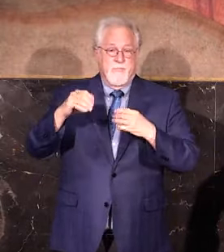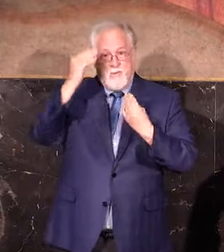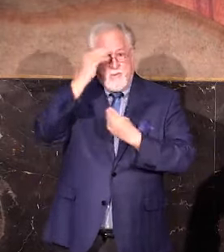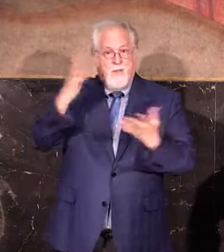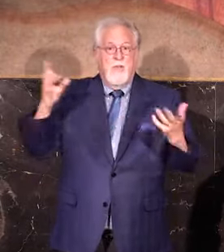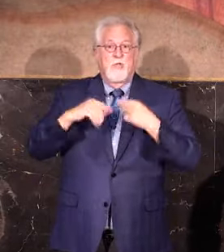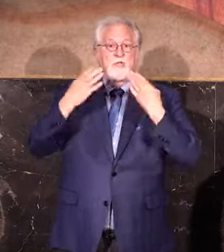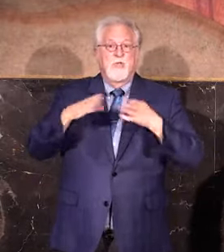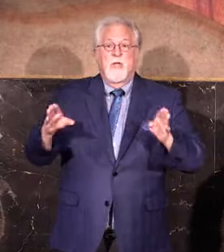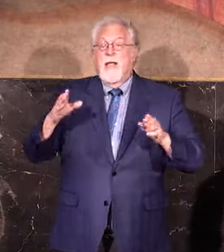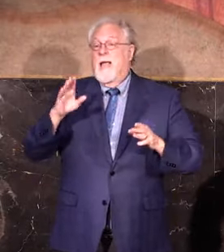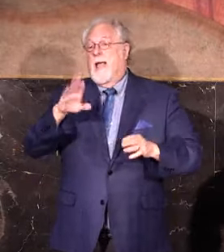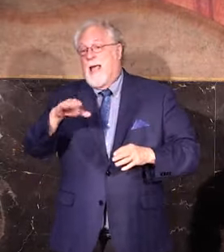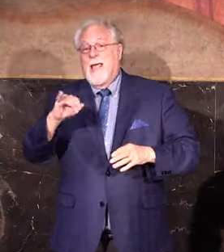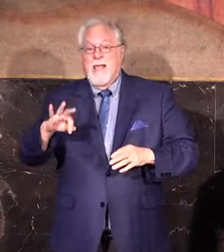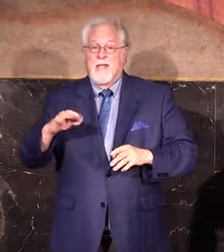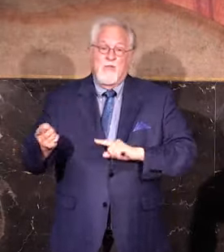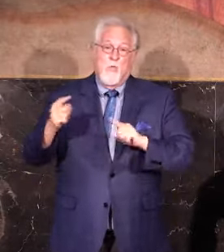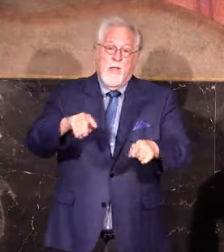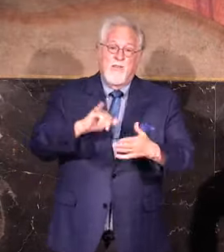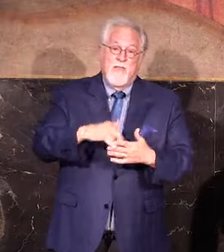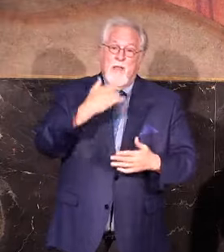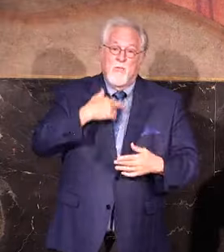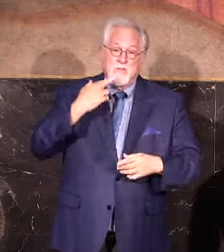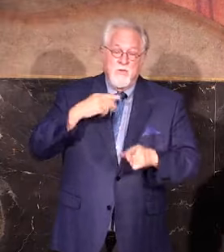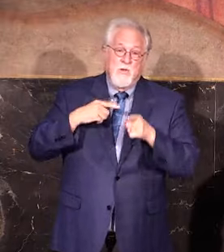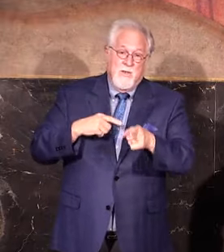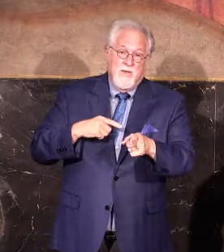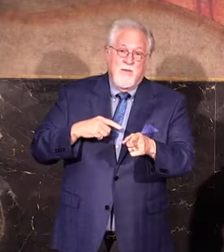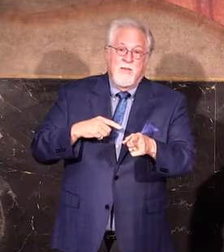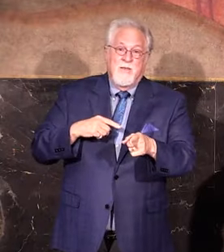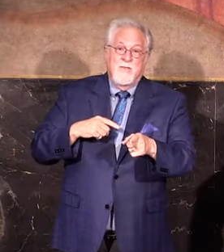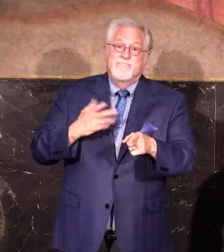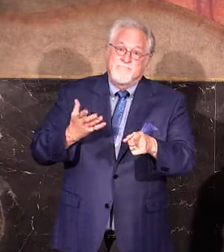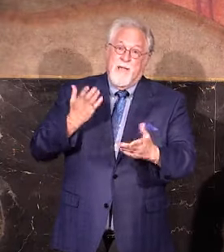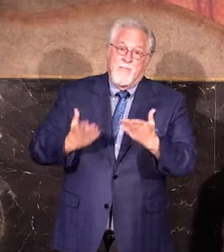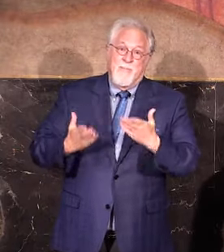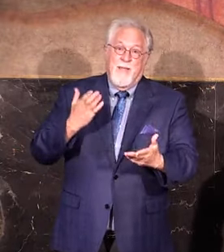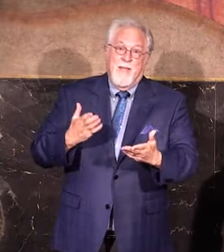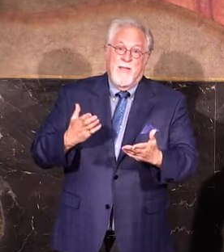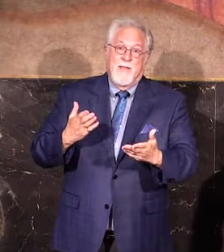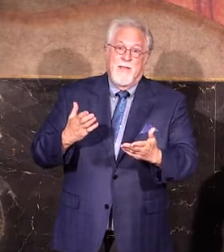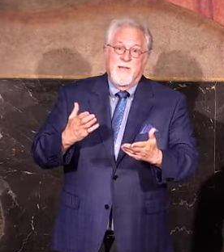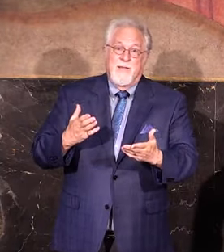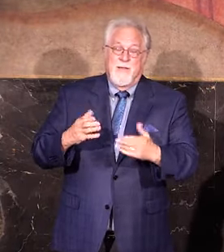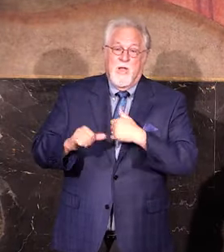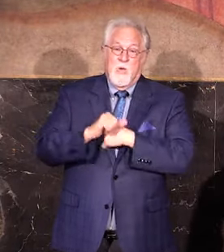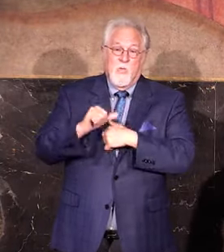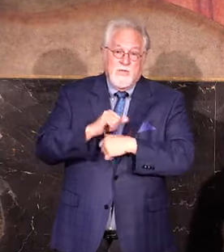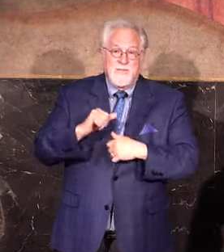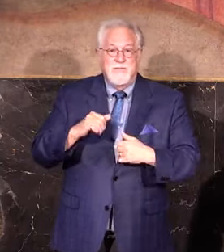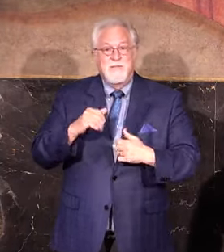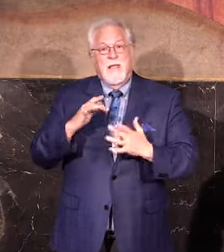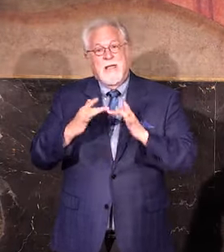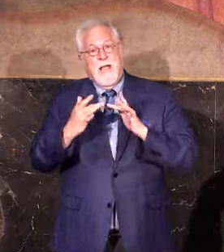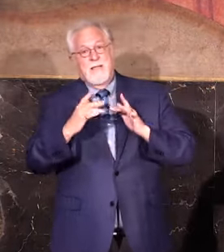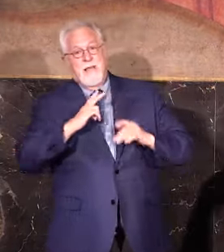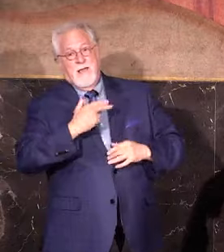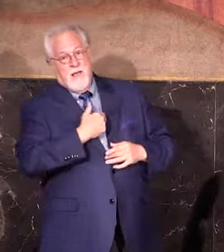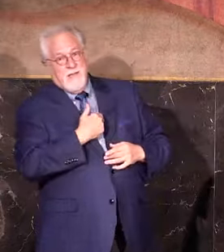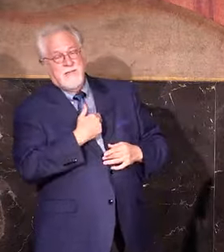the general public, hey, if you were dining at this restaurant between this time period, you may be at risk, and we want you to contact us if you have any of